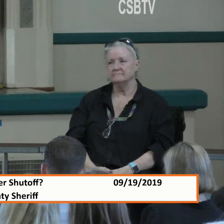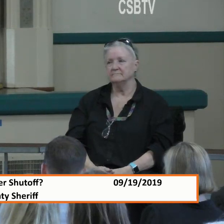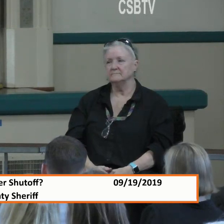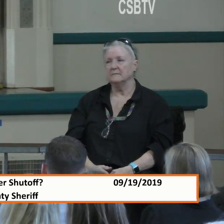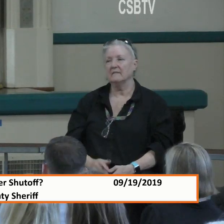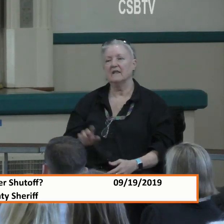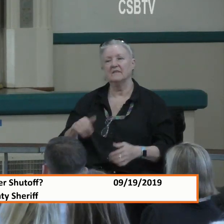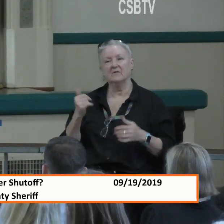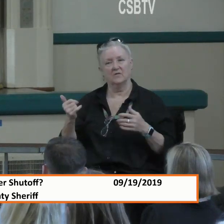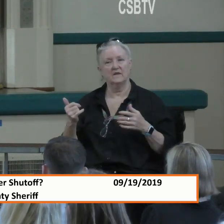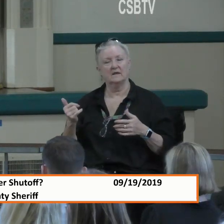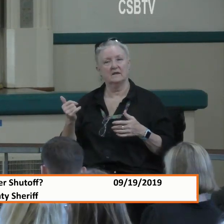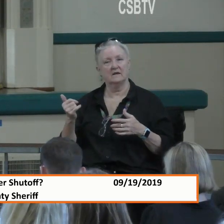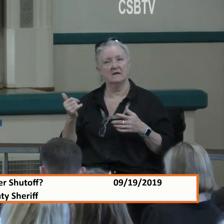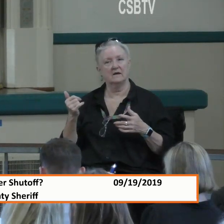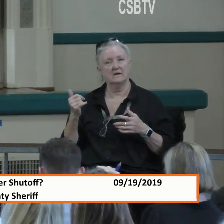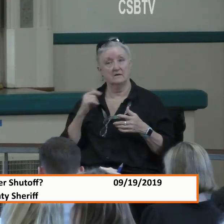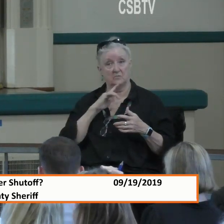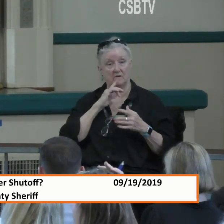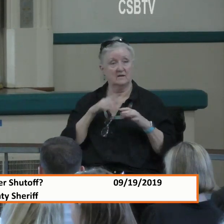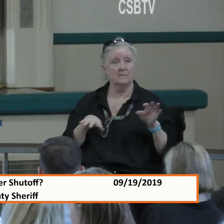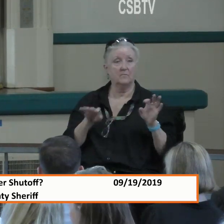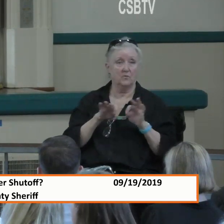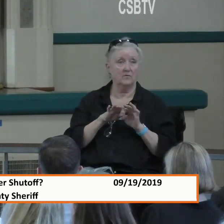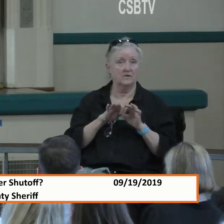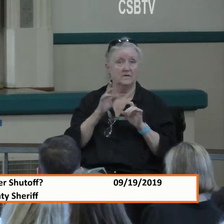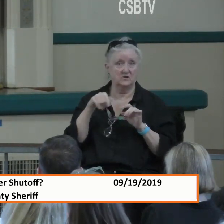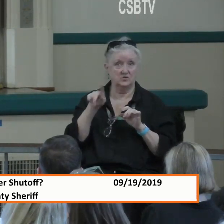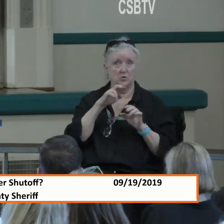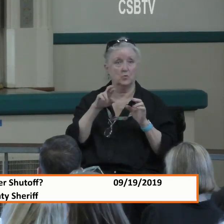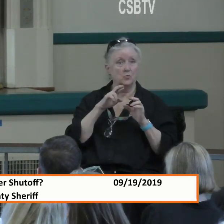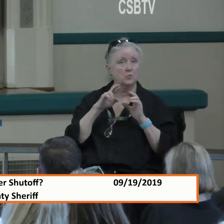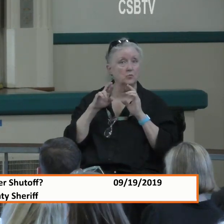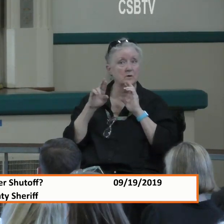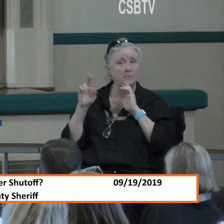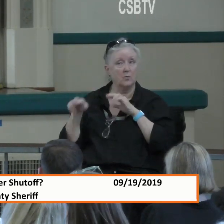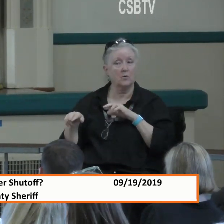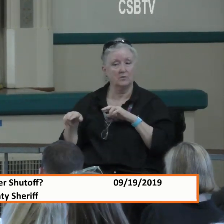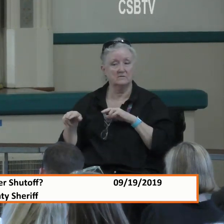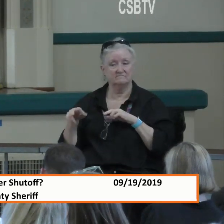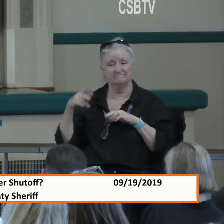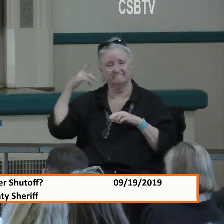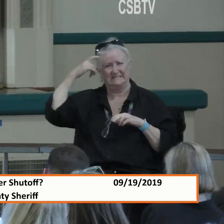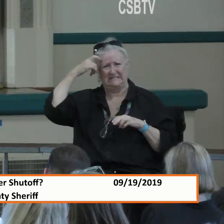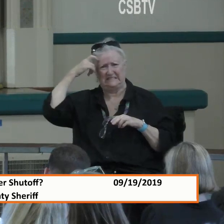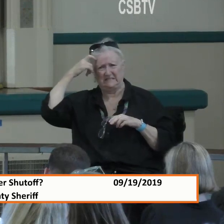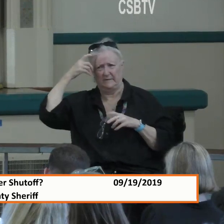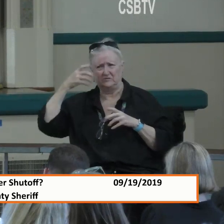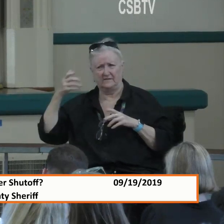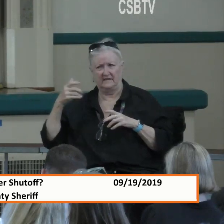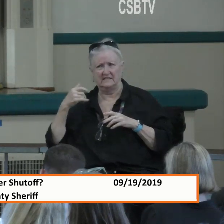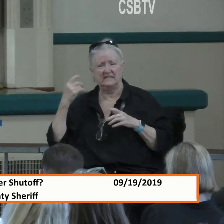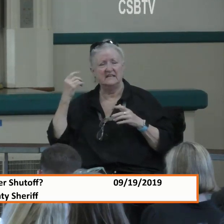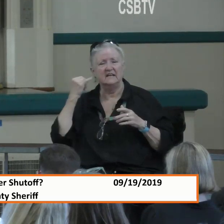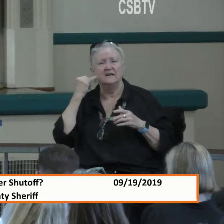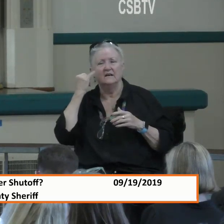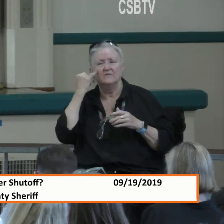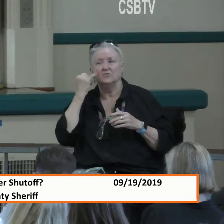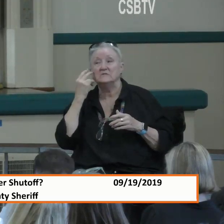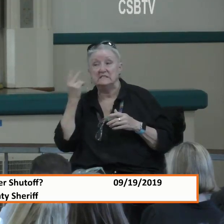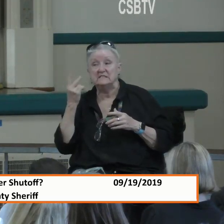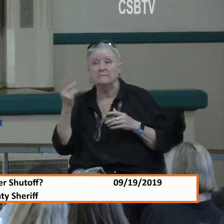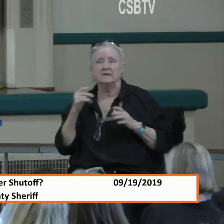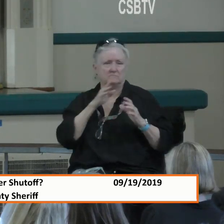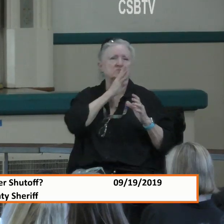The other thing being is that it's really important that you report suspicious circumstances. If you see something, say something. That's something we try to say all